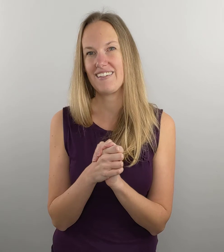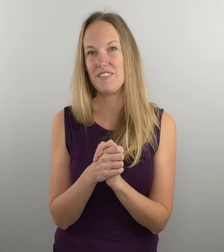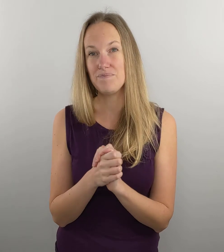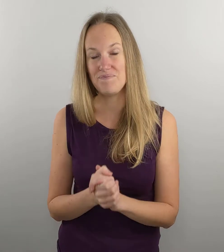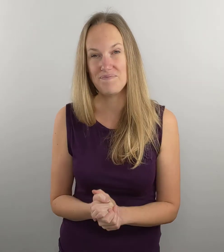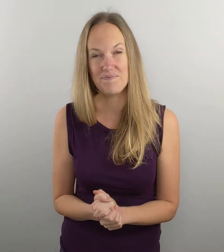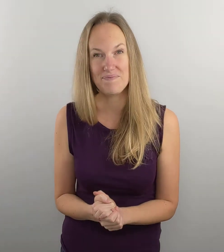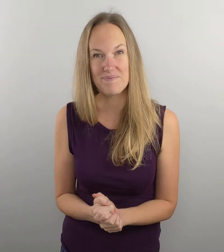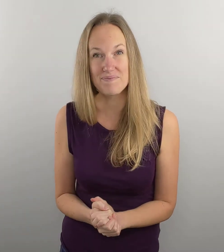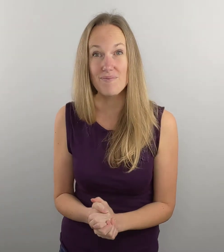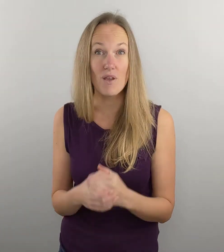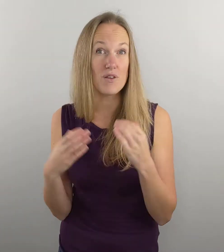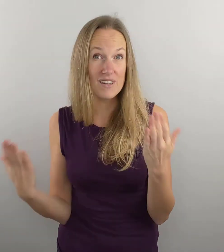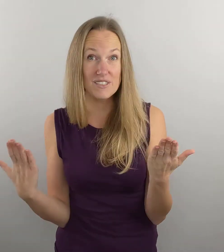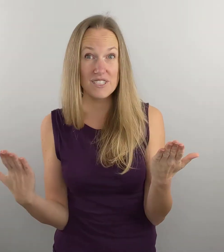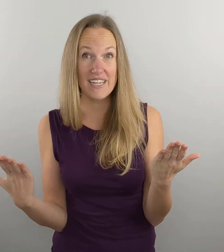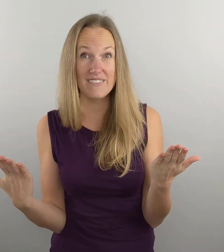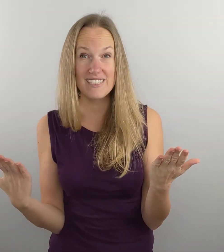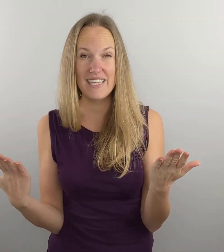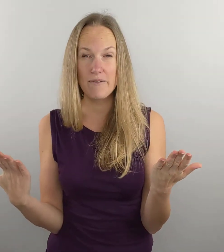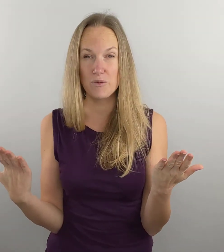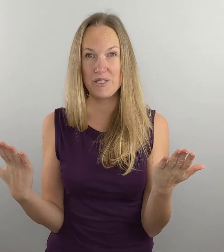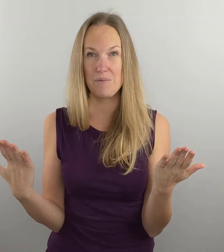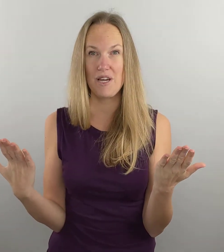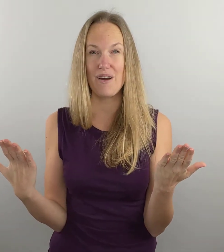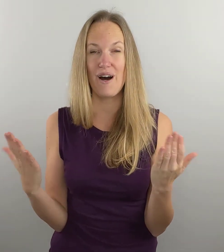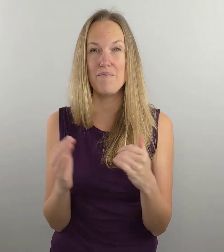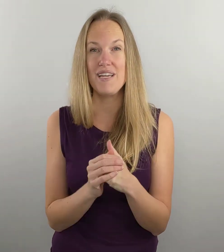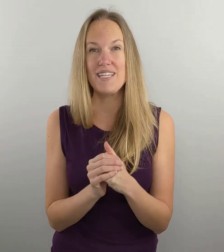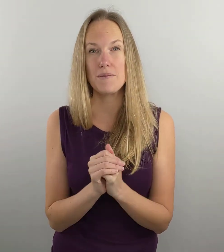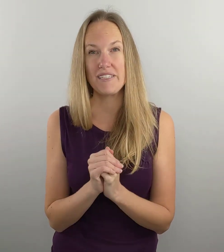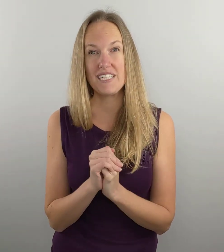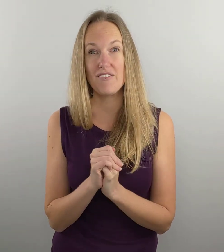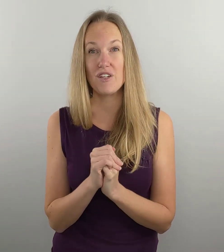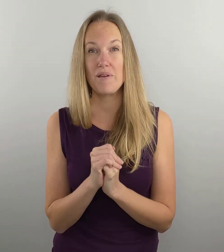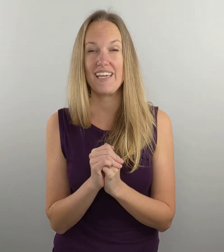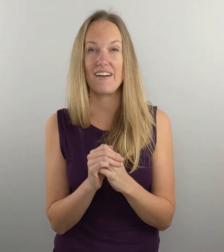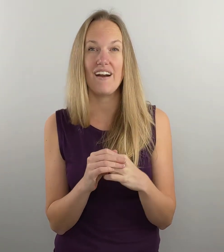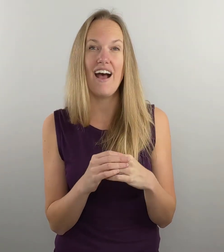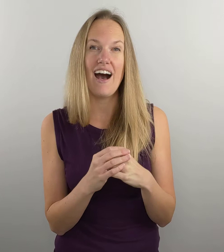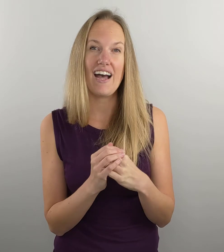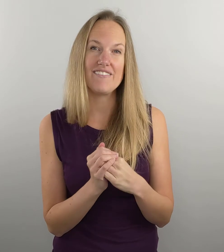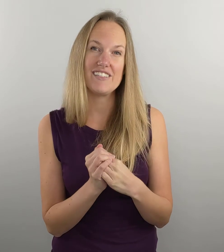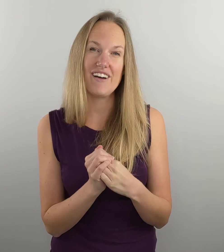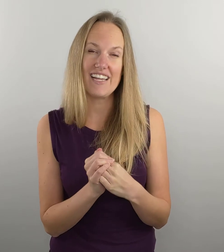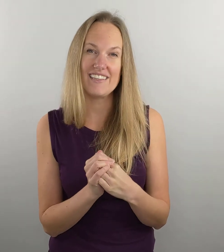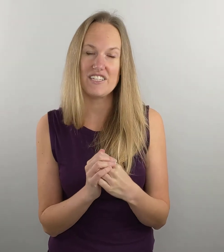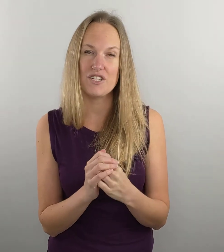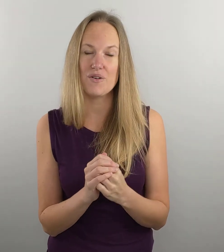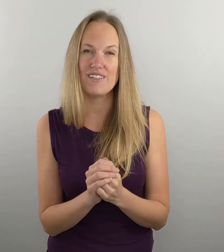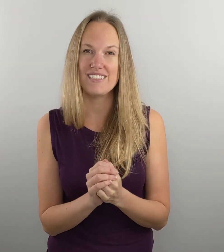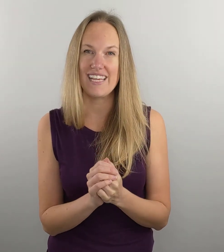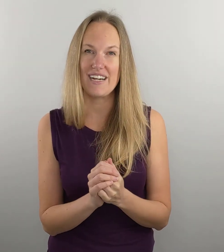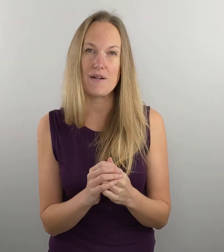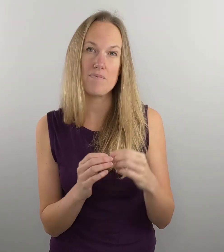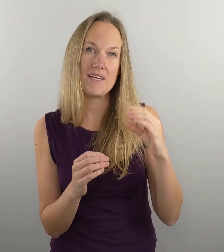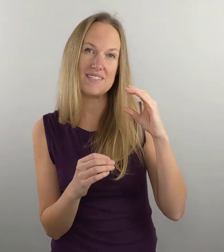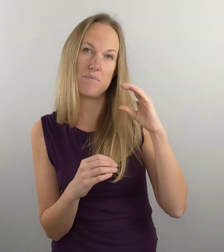channel. You can also check out signlanguageworship.com, especially if you're a beginner. I've divided the tutorials there based on